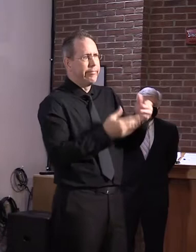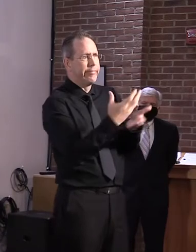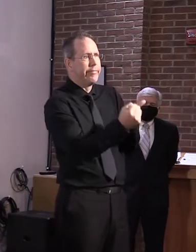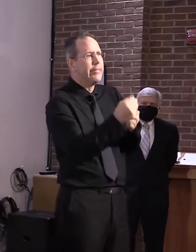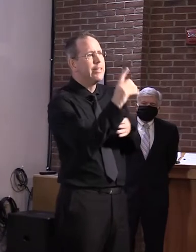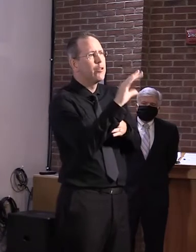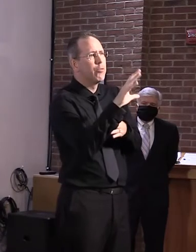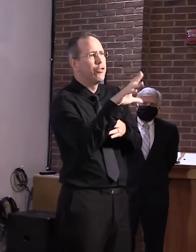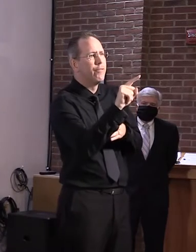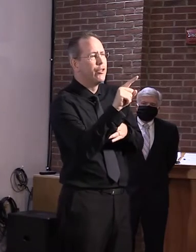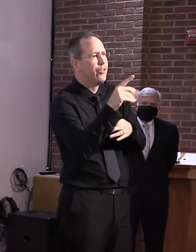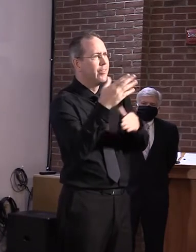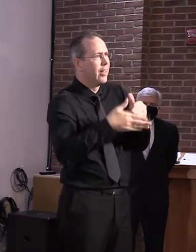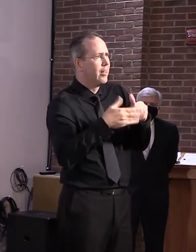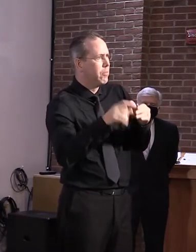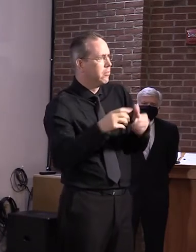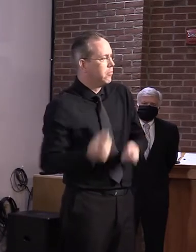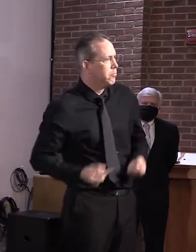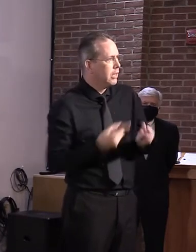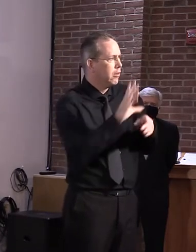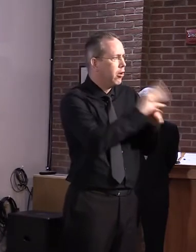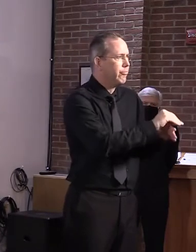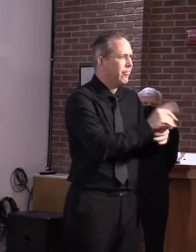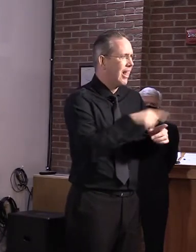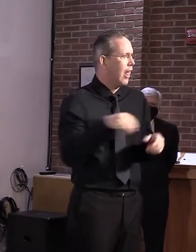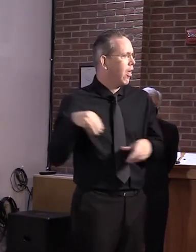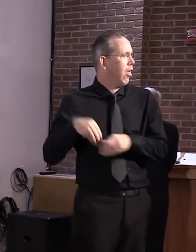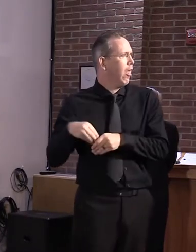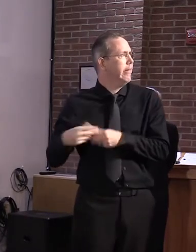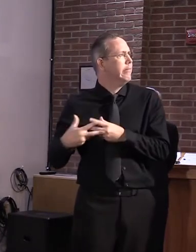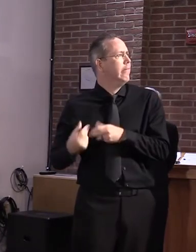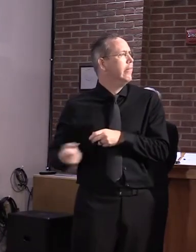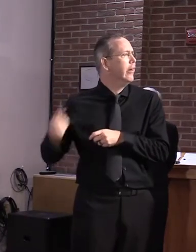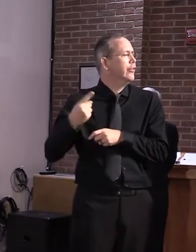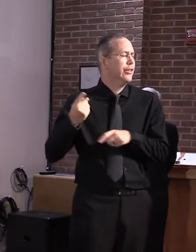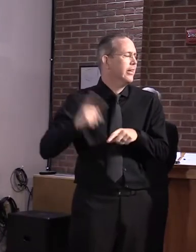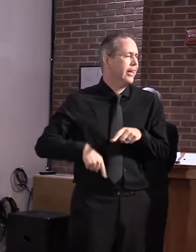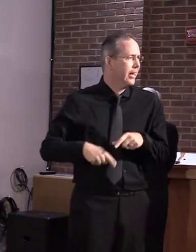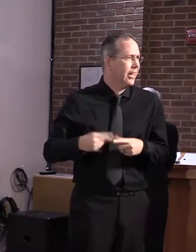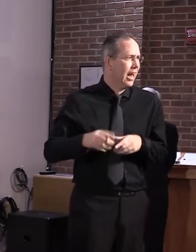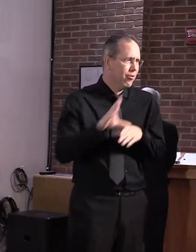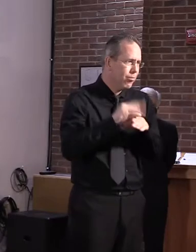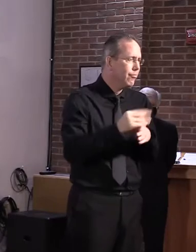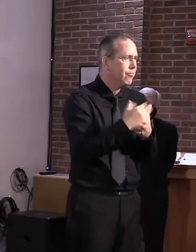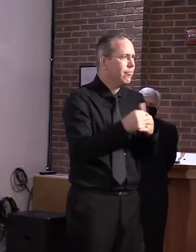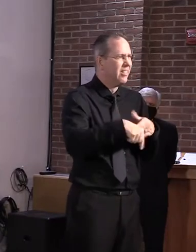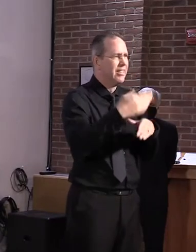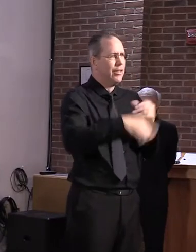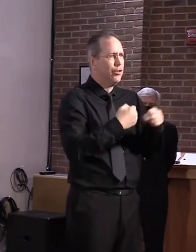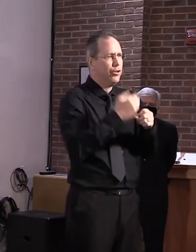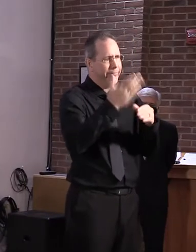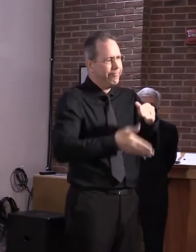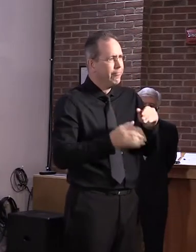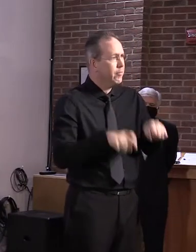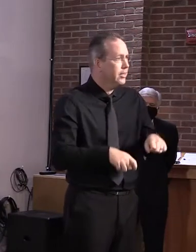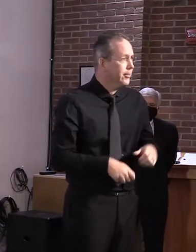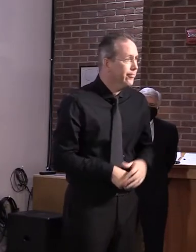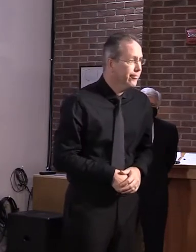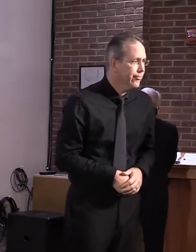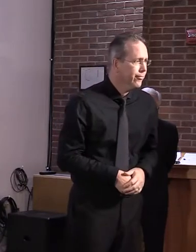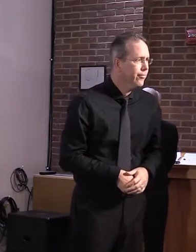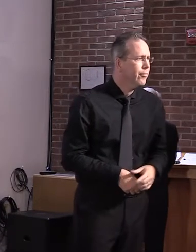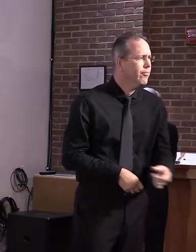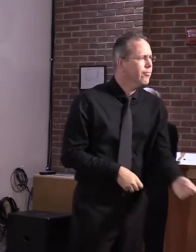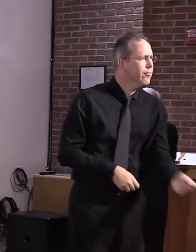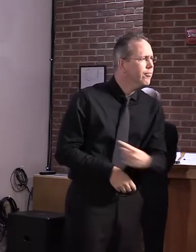So do they need to submit any information to show that they've used those funds in a specific way? And can they just use